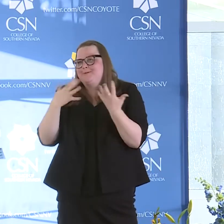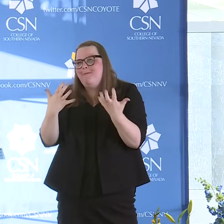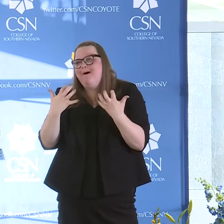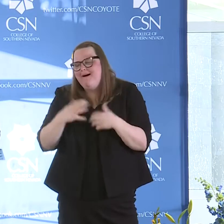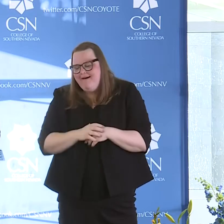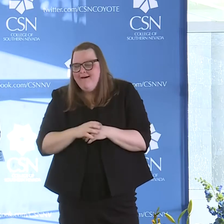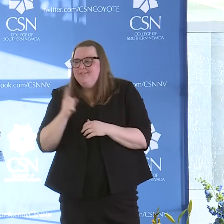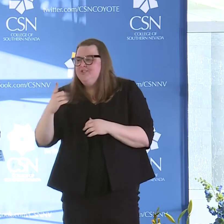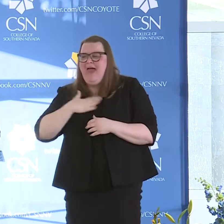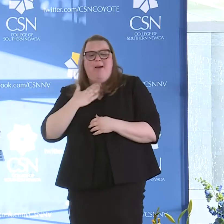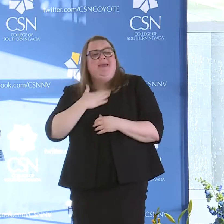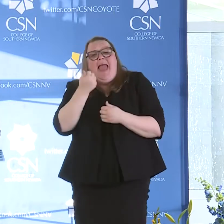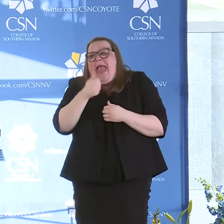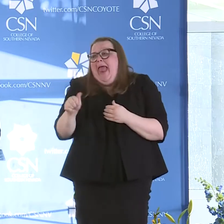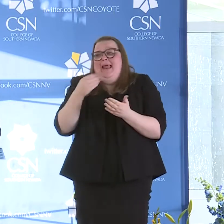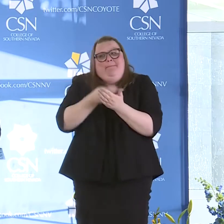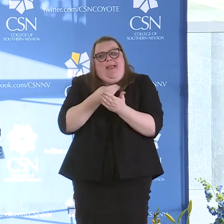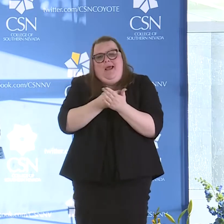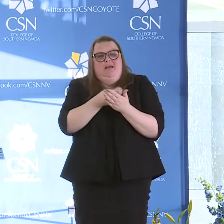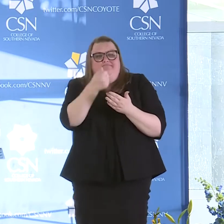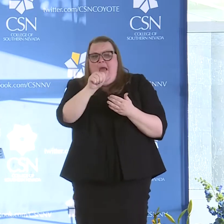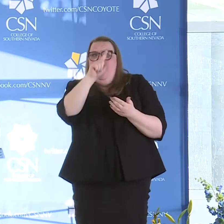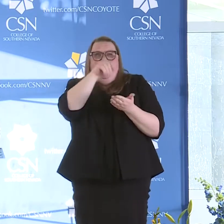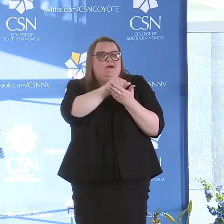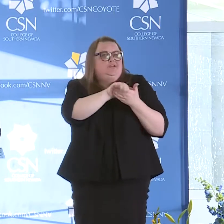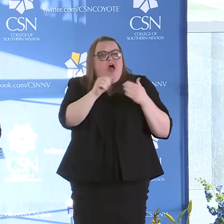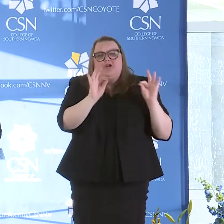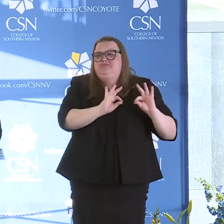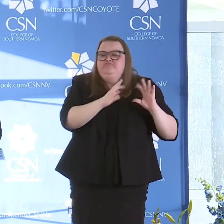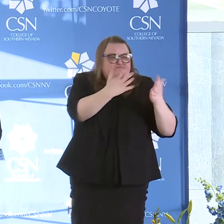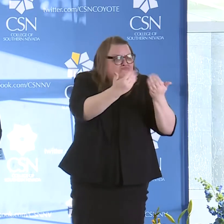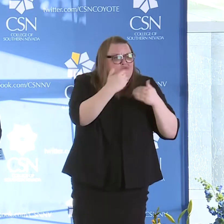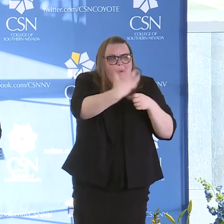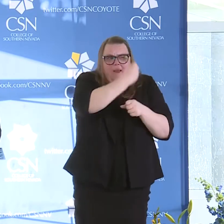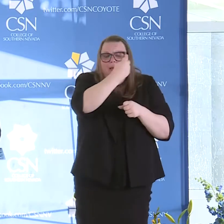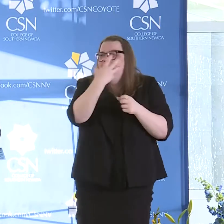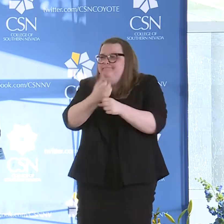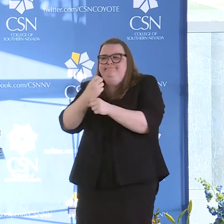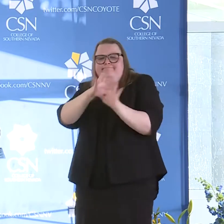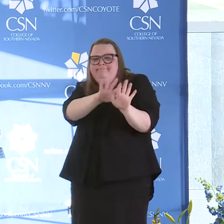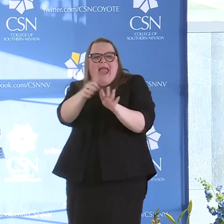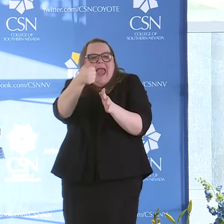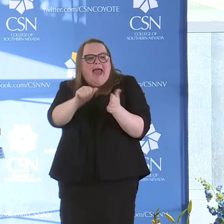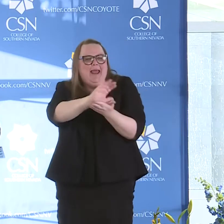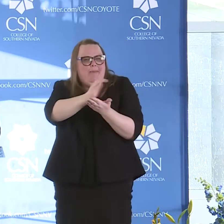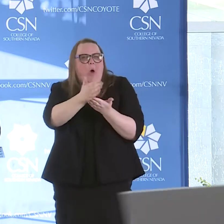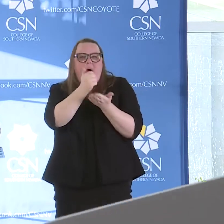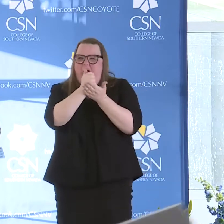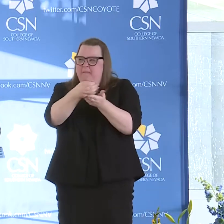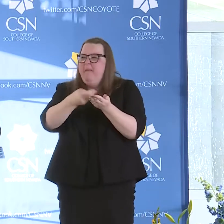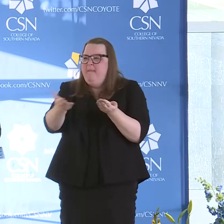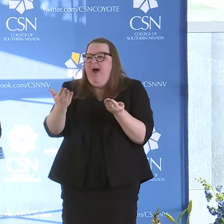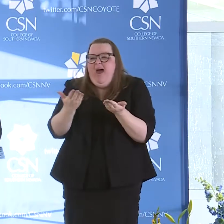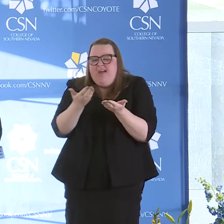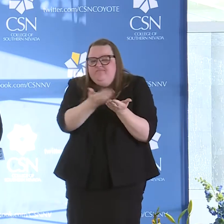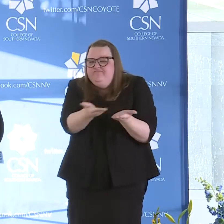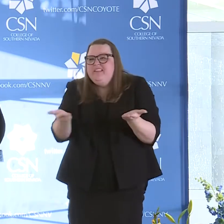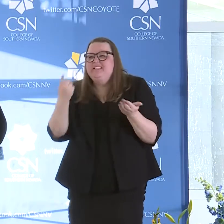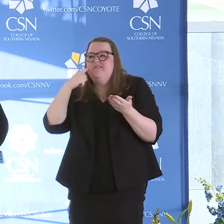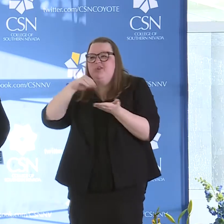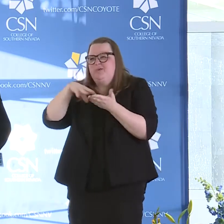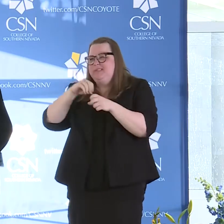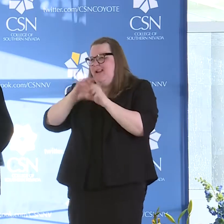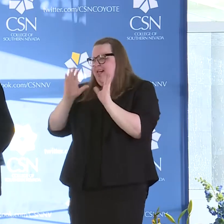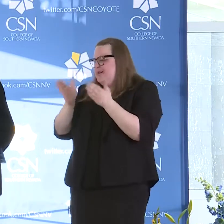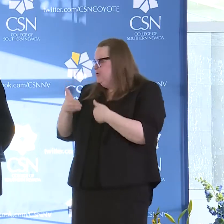she'd be happy to win any prize amount, saying that any amount would help her get supplies for her students in her classrooms.